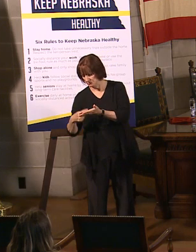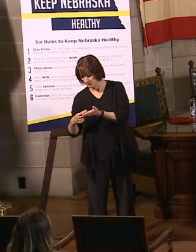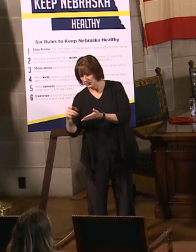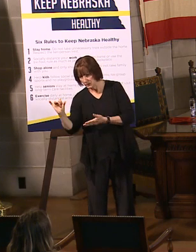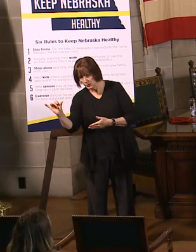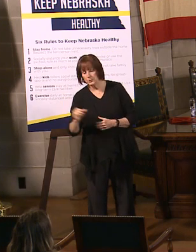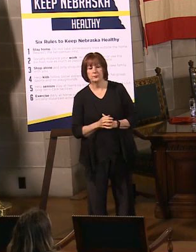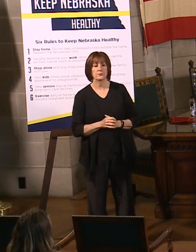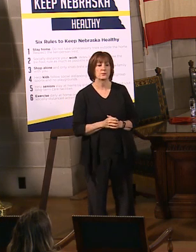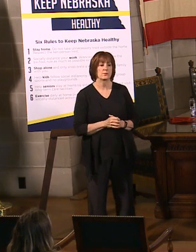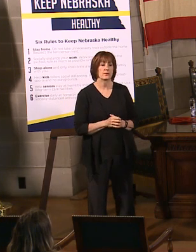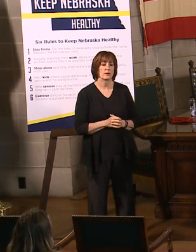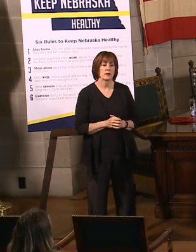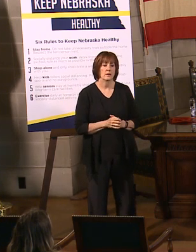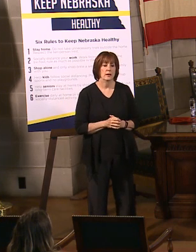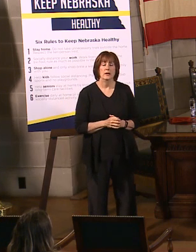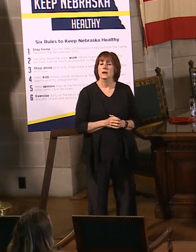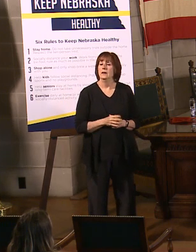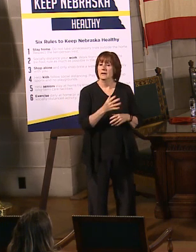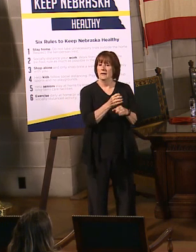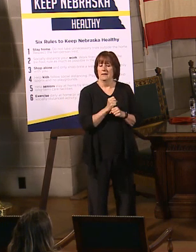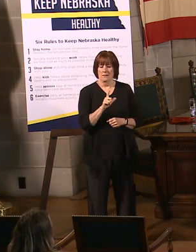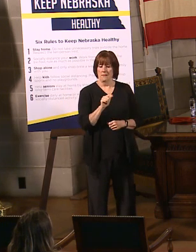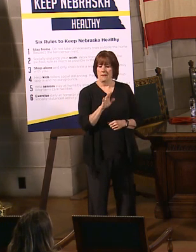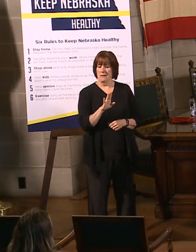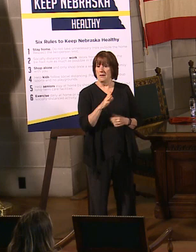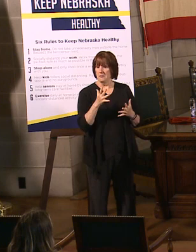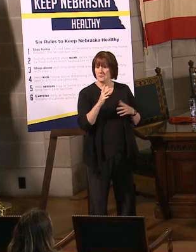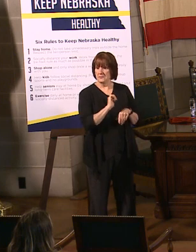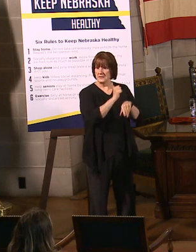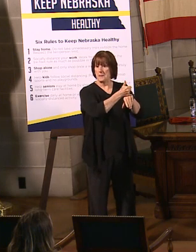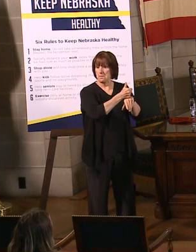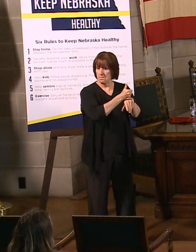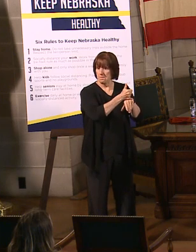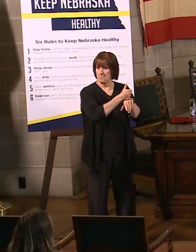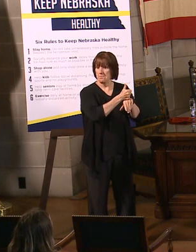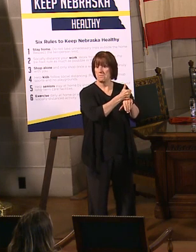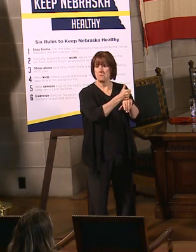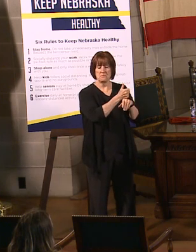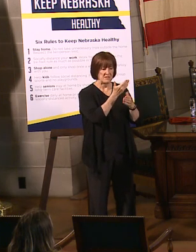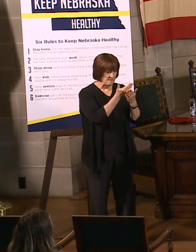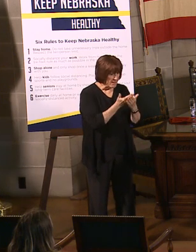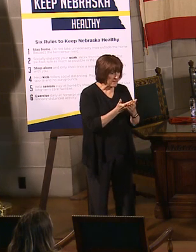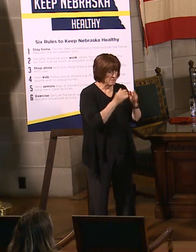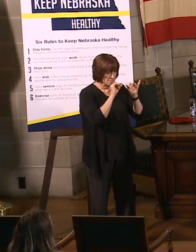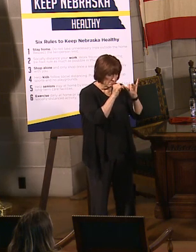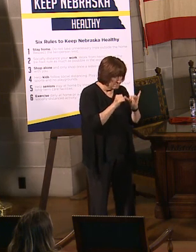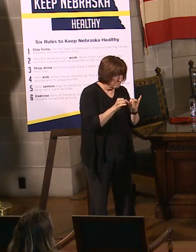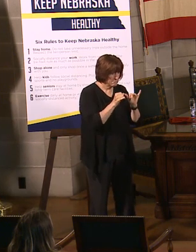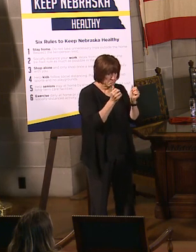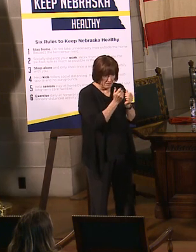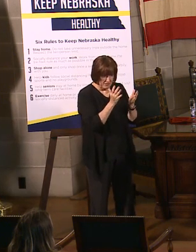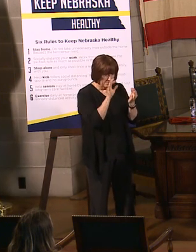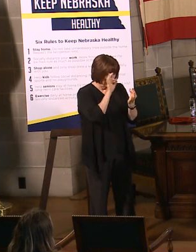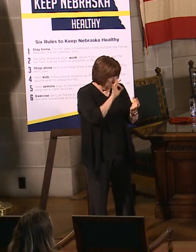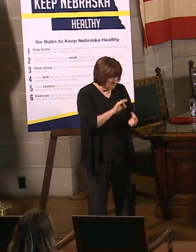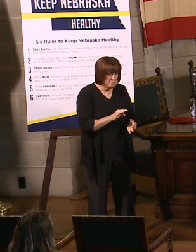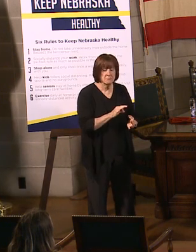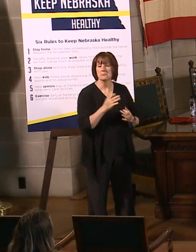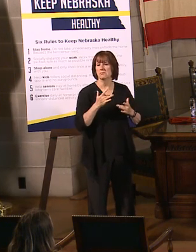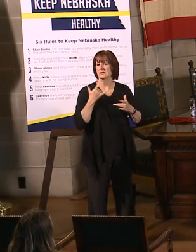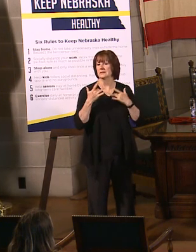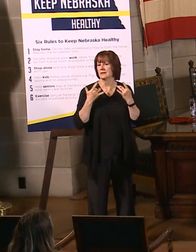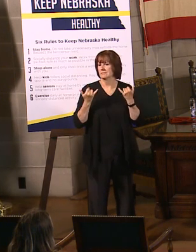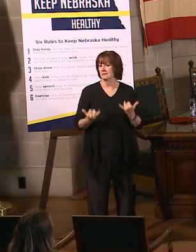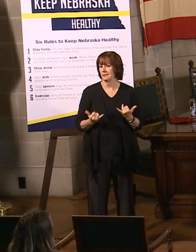that we got our lab set up and validated, calibrated, all that sort of thing. So we're very excited about